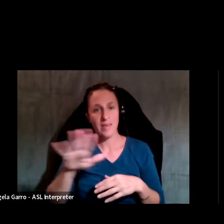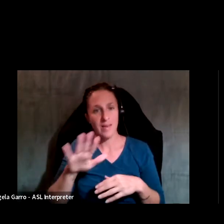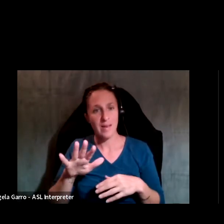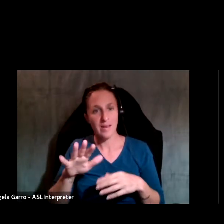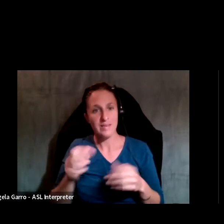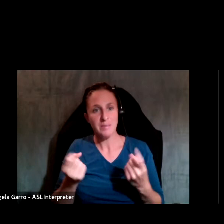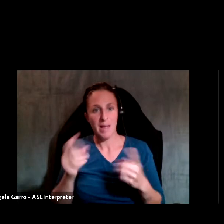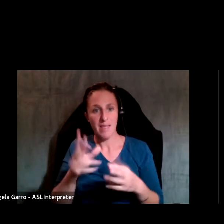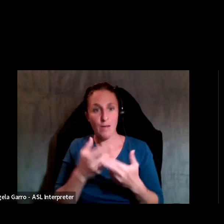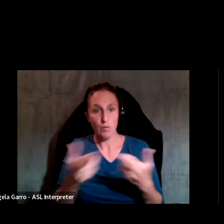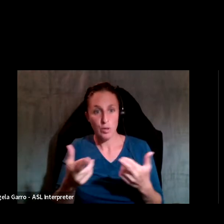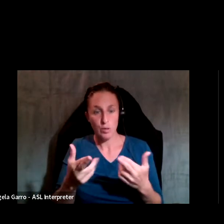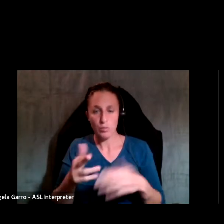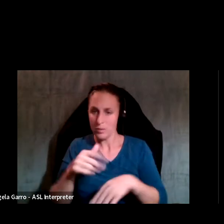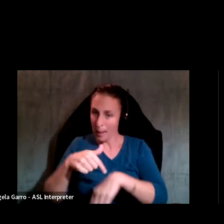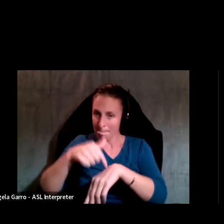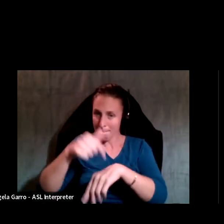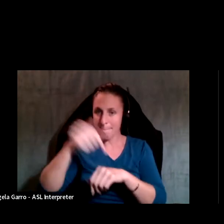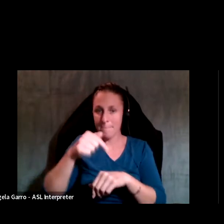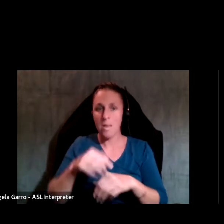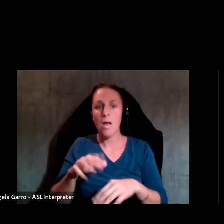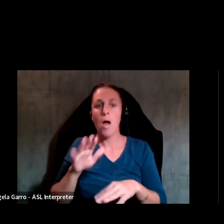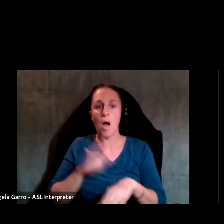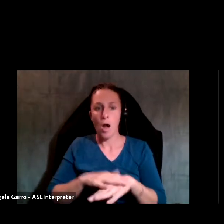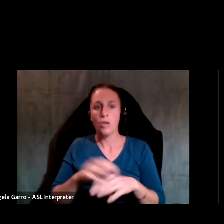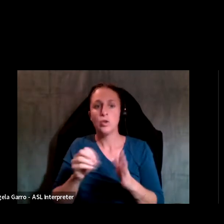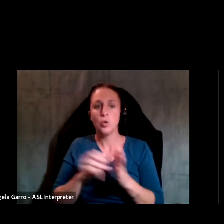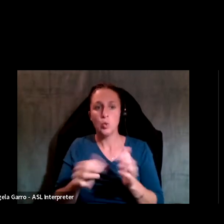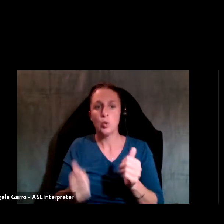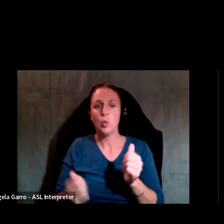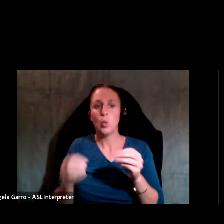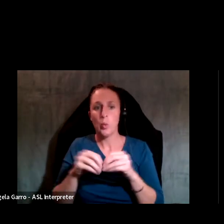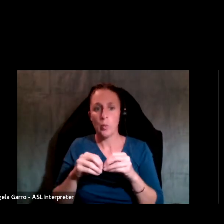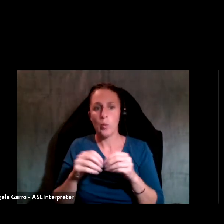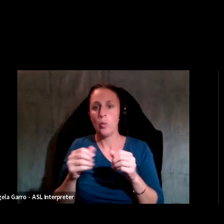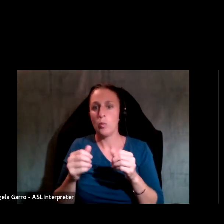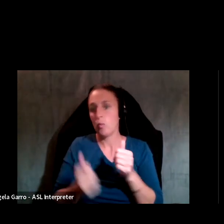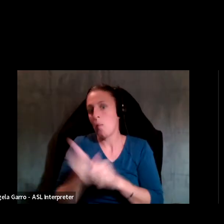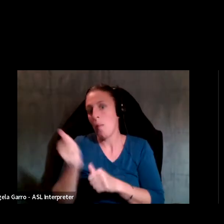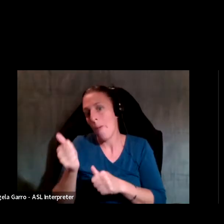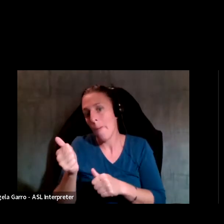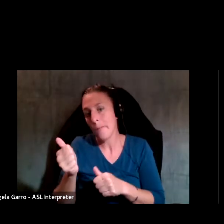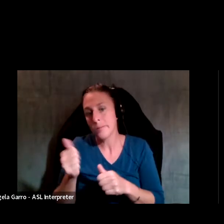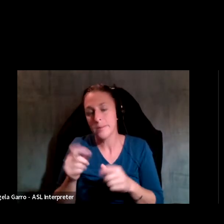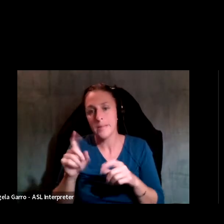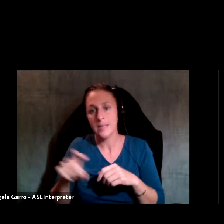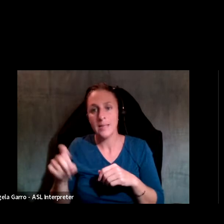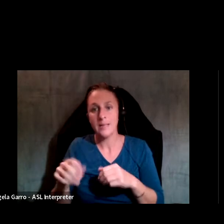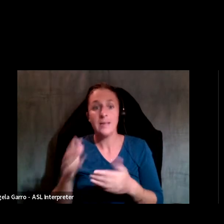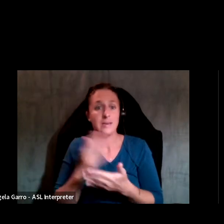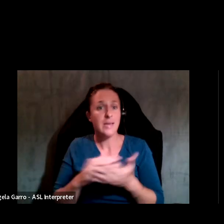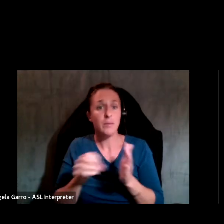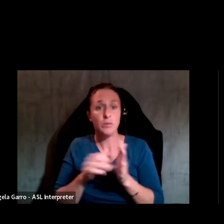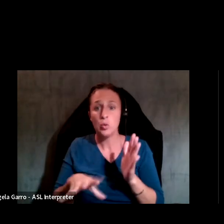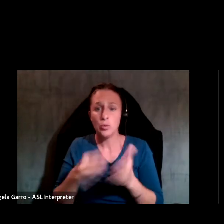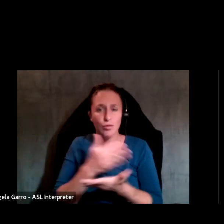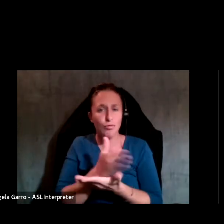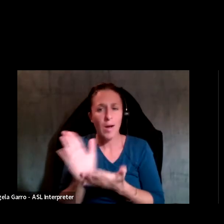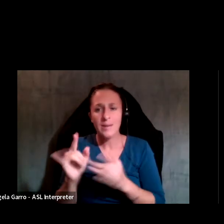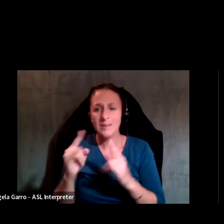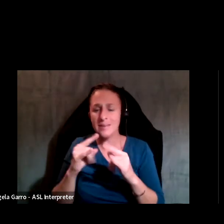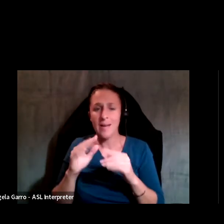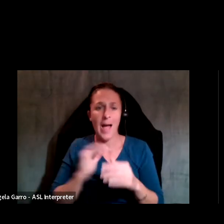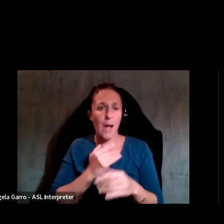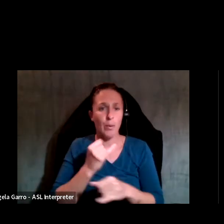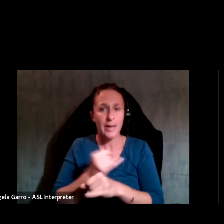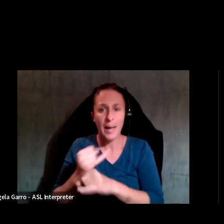time, on the students with the most need. So there are some students across our campuses that don't need more than one opportunity